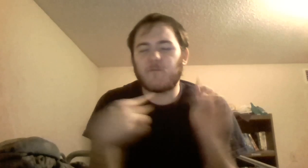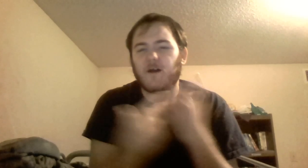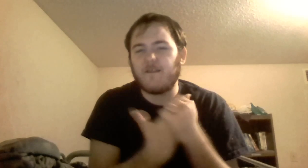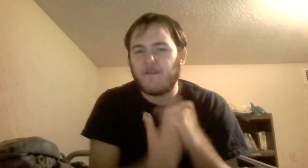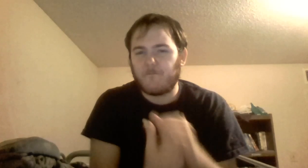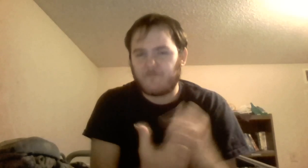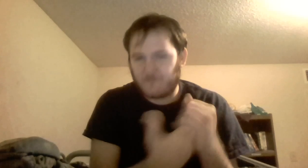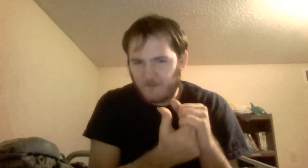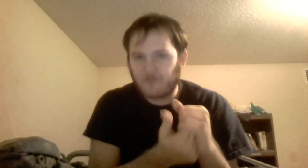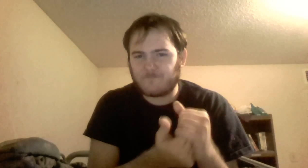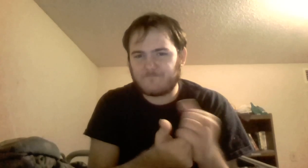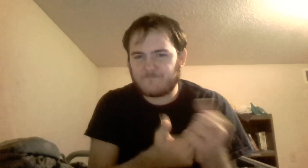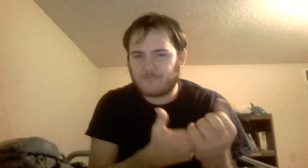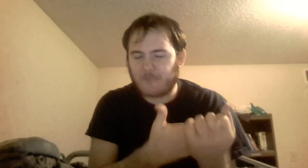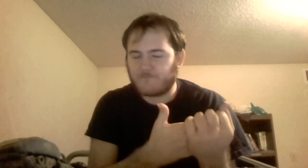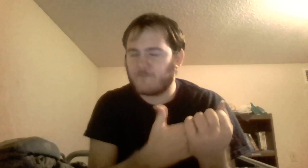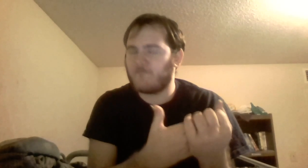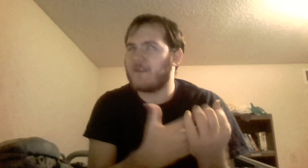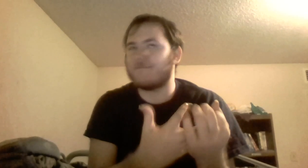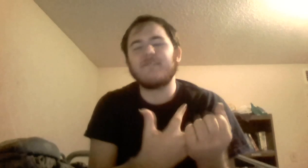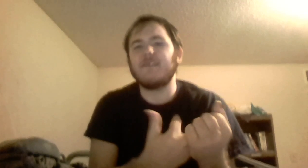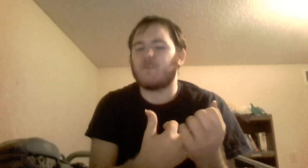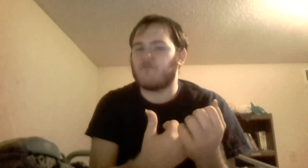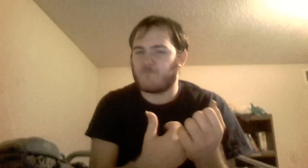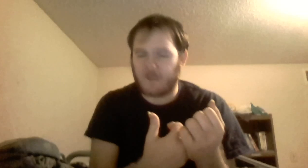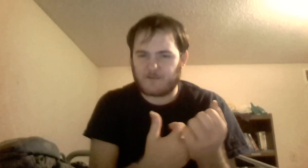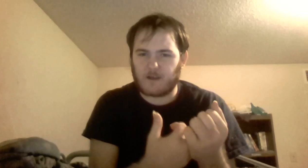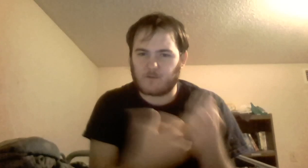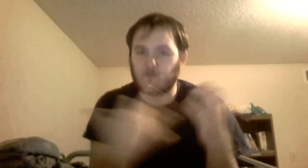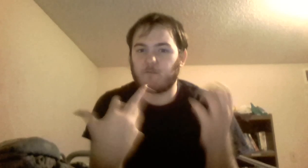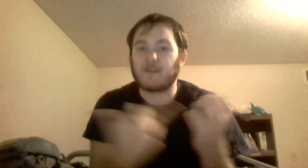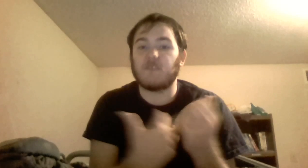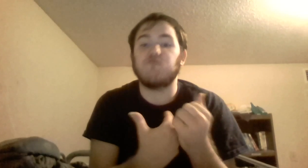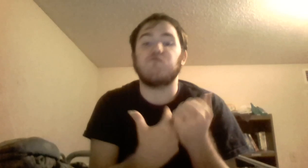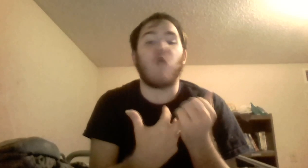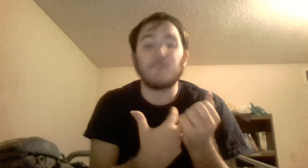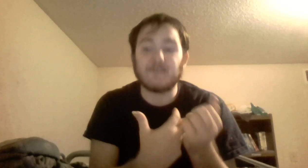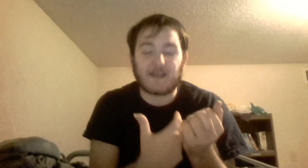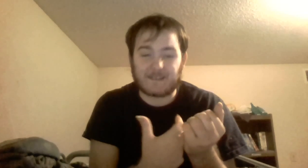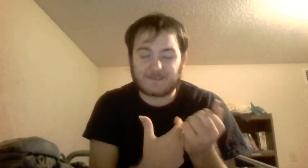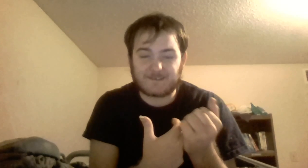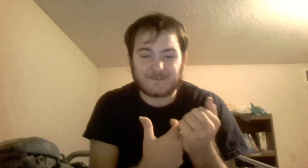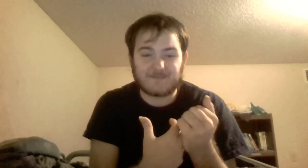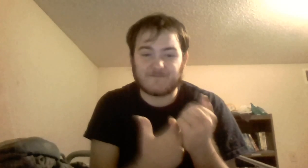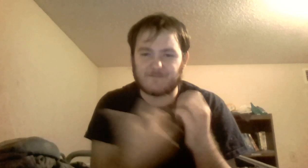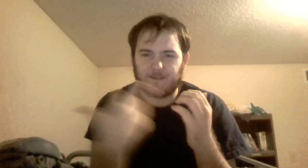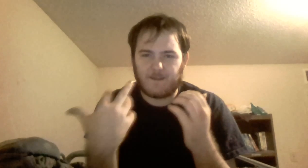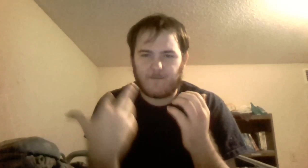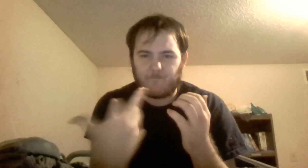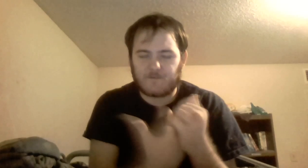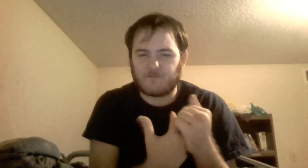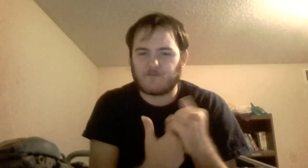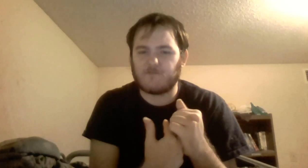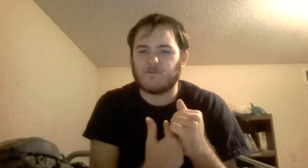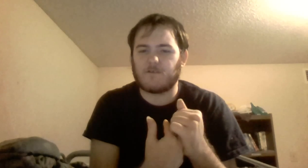-plot, well, after the identity of the granddaughter, who was incredibly nice to her,